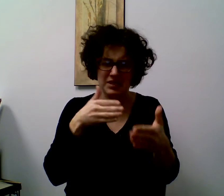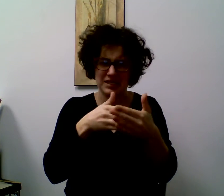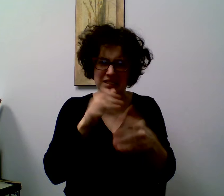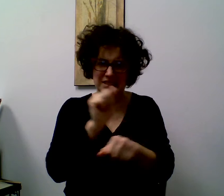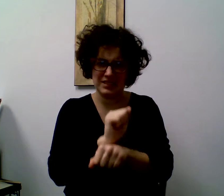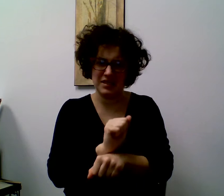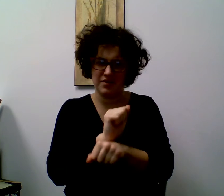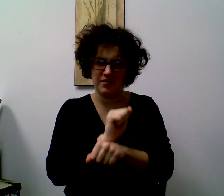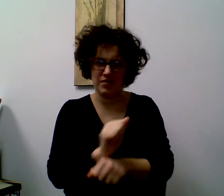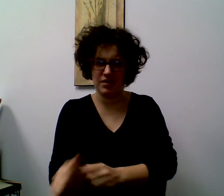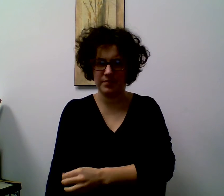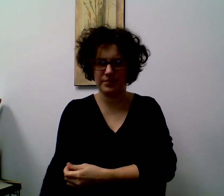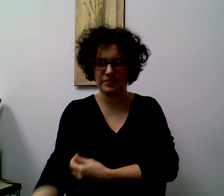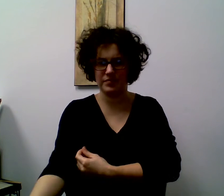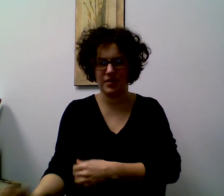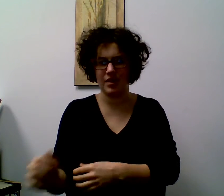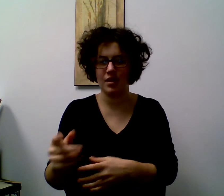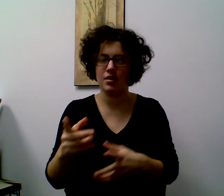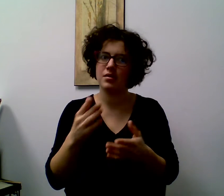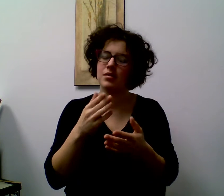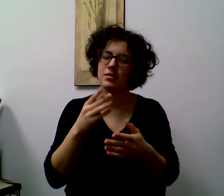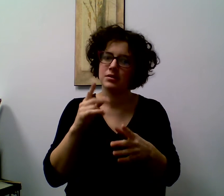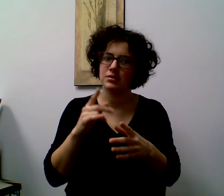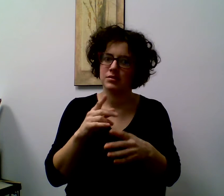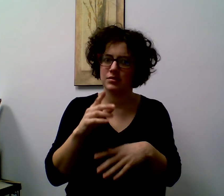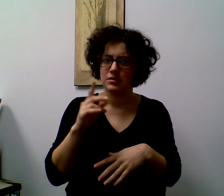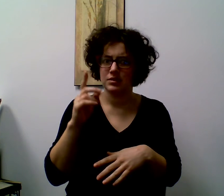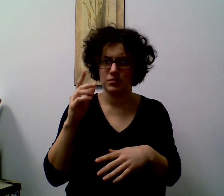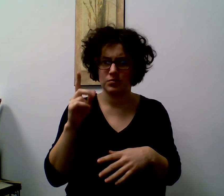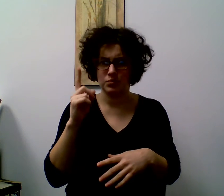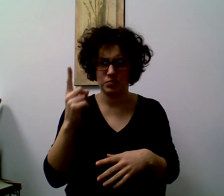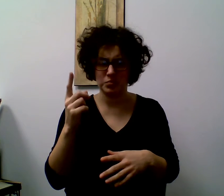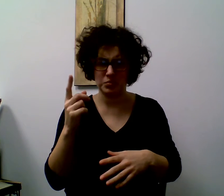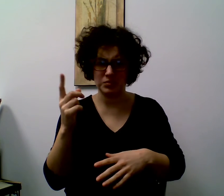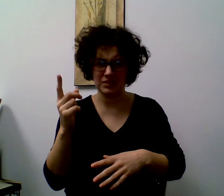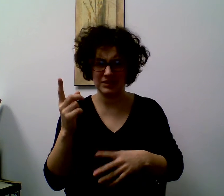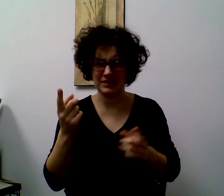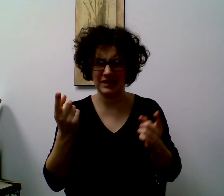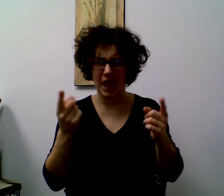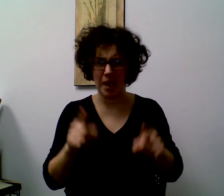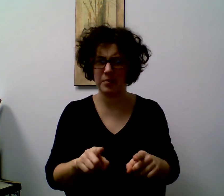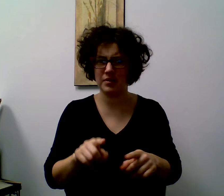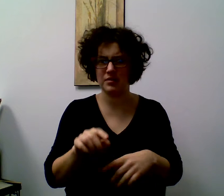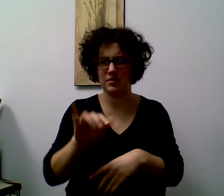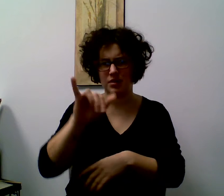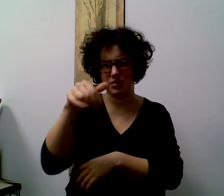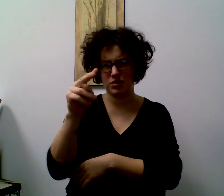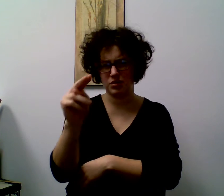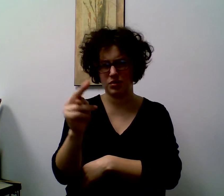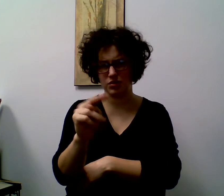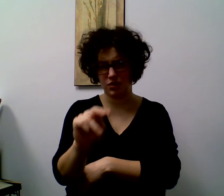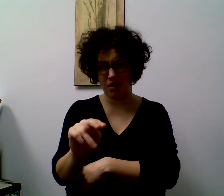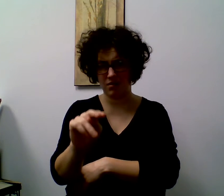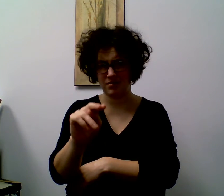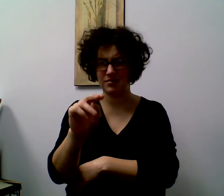to death 5 pro-slavery farmers with broadswords. In the end, more than 50 people died in bleeding